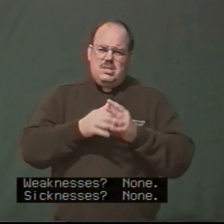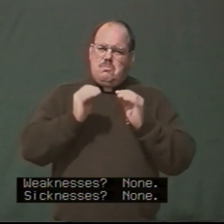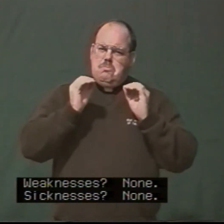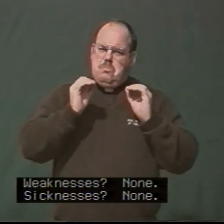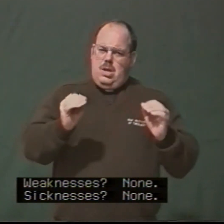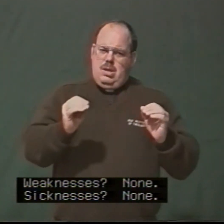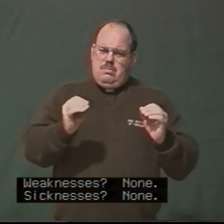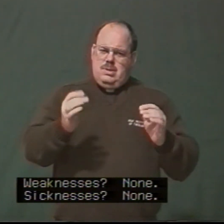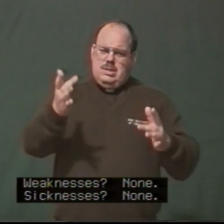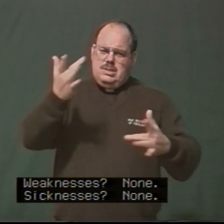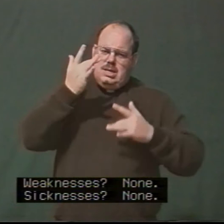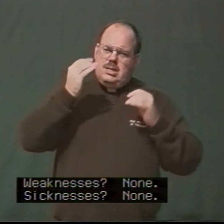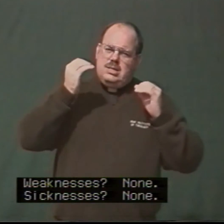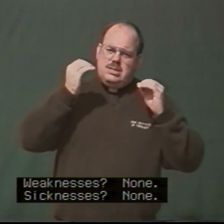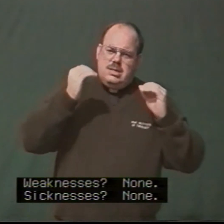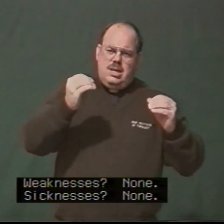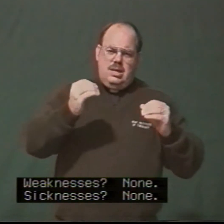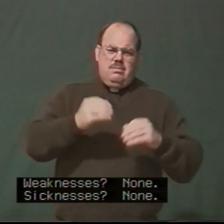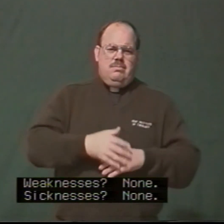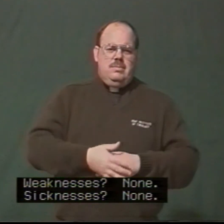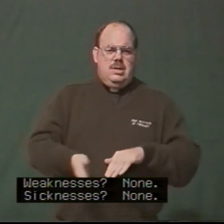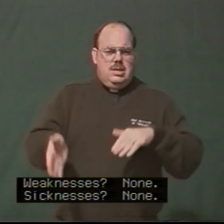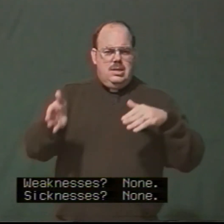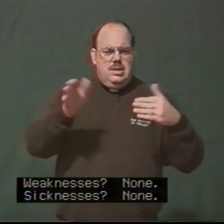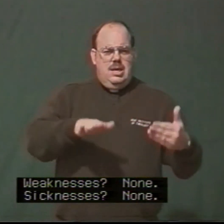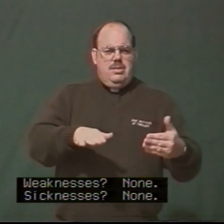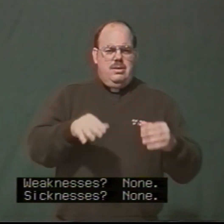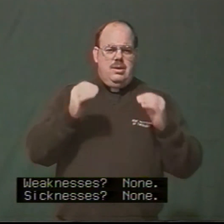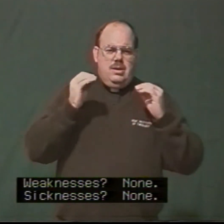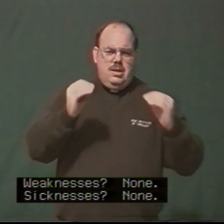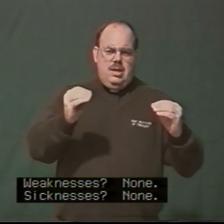Weakness, none. Sickness, none.